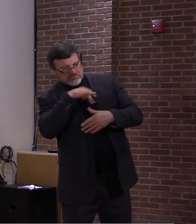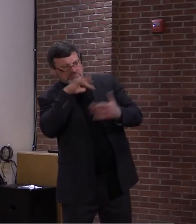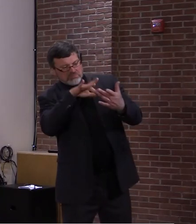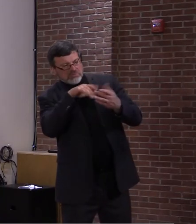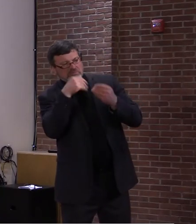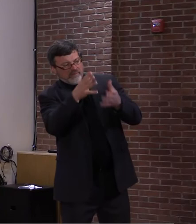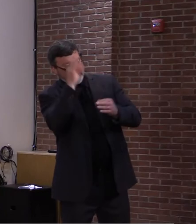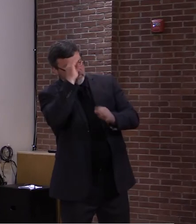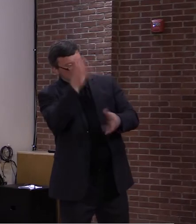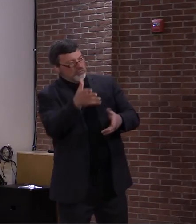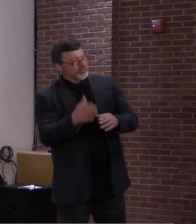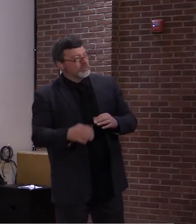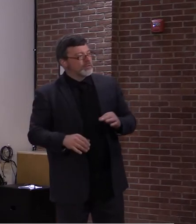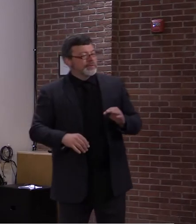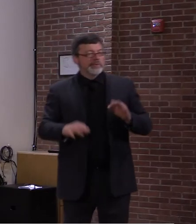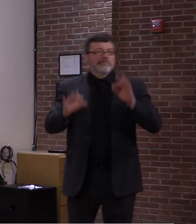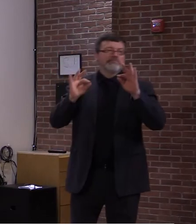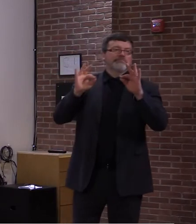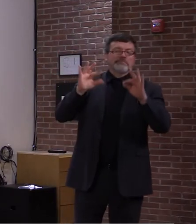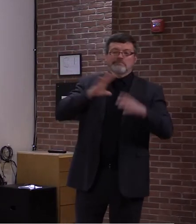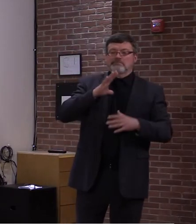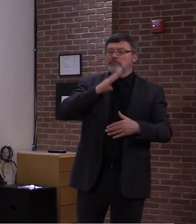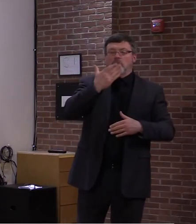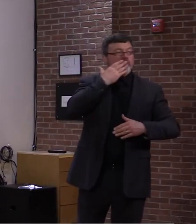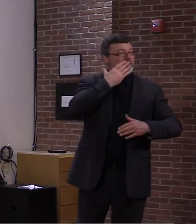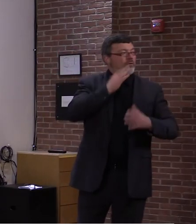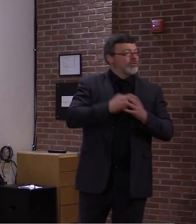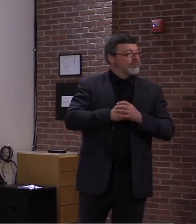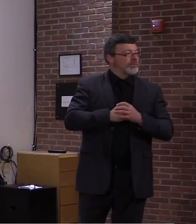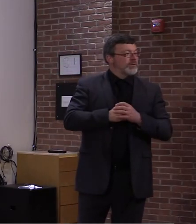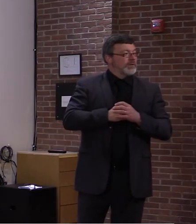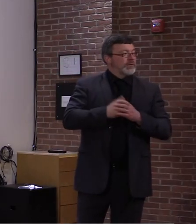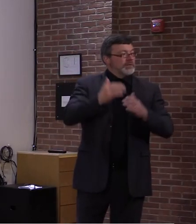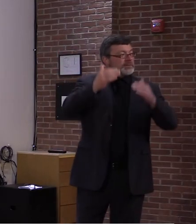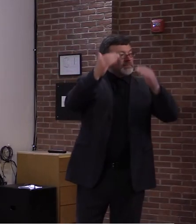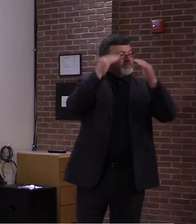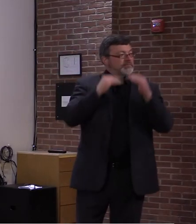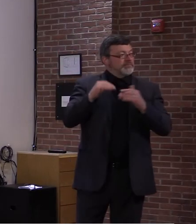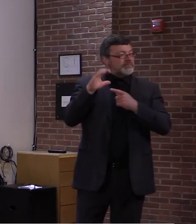Great. Andrew McGregor, Caledonian Record.